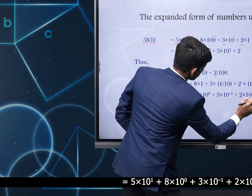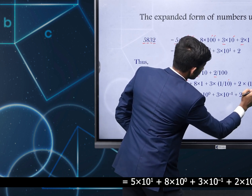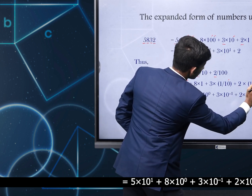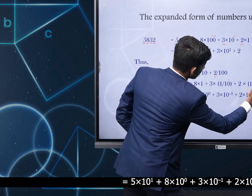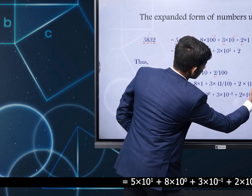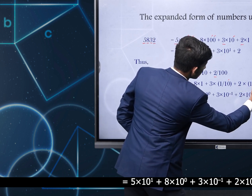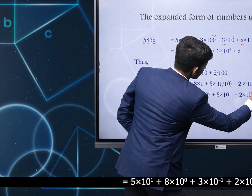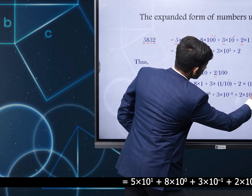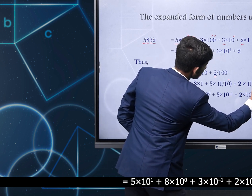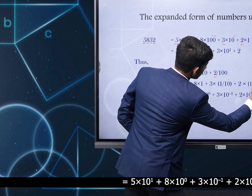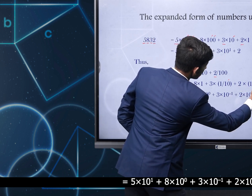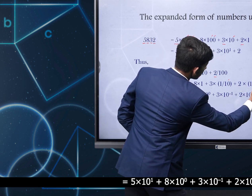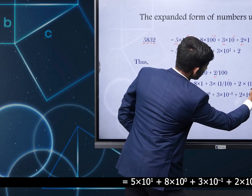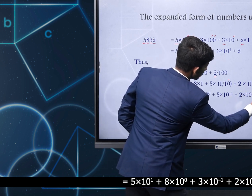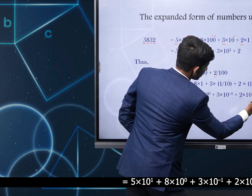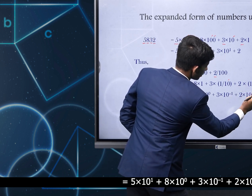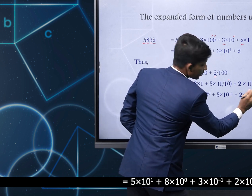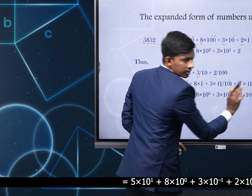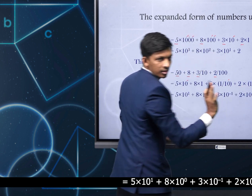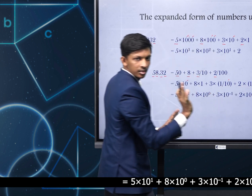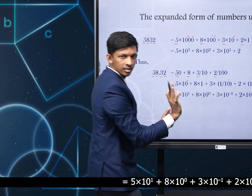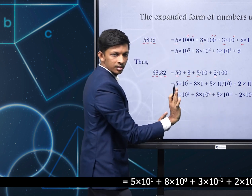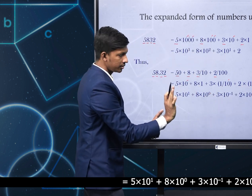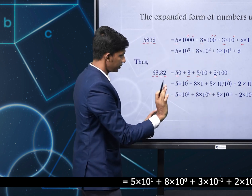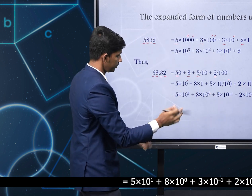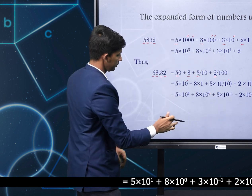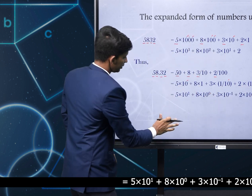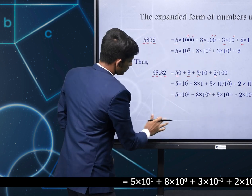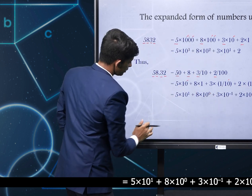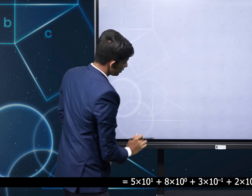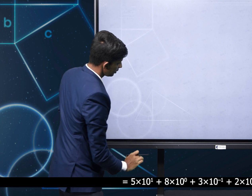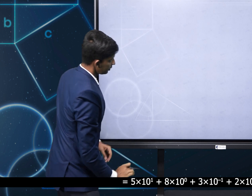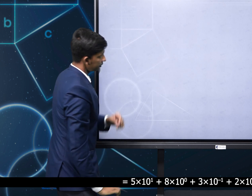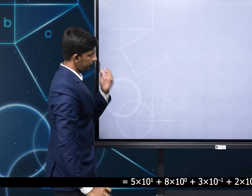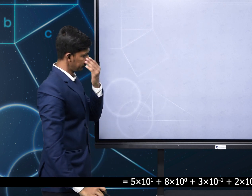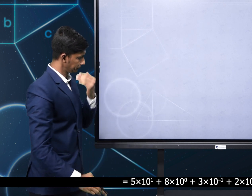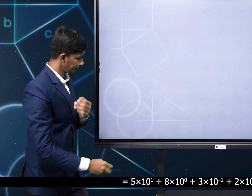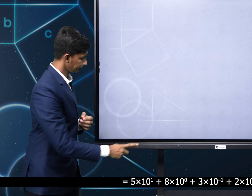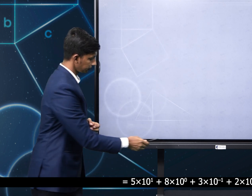10 upwards, and 2 into 10 to the power of minus 2.